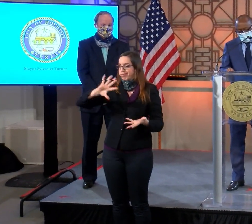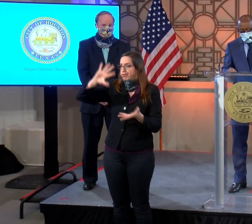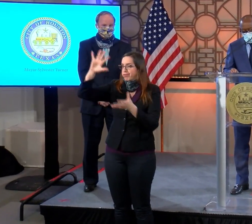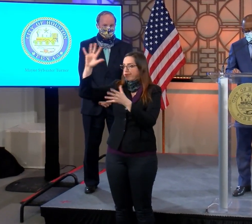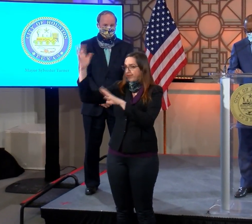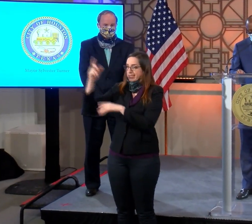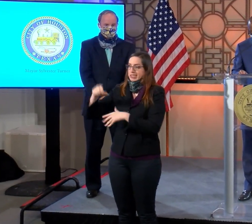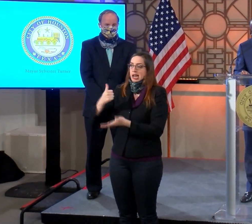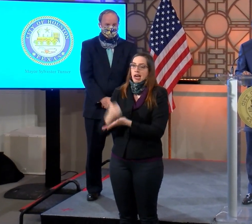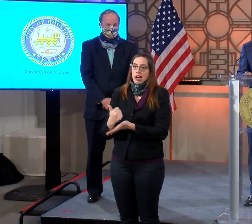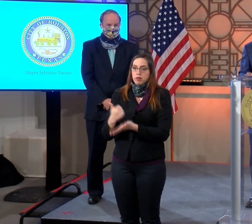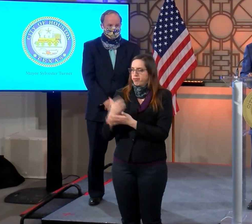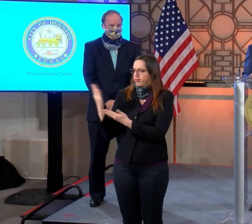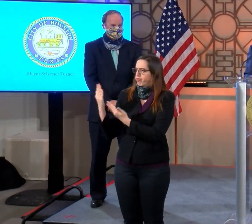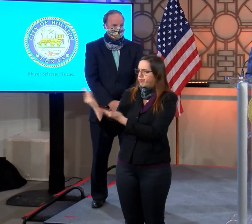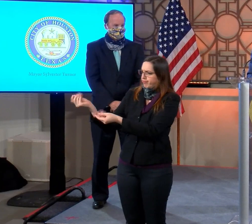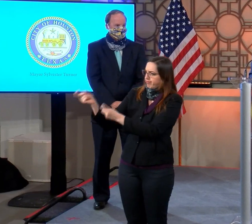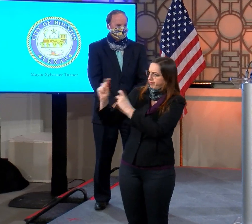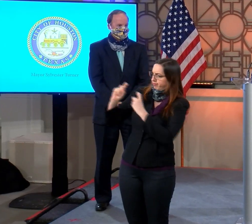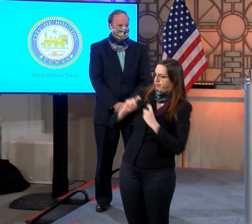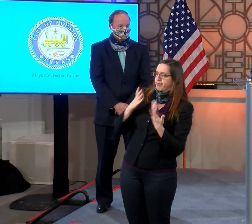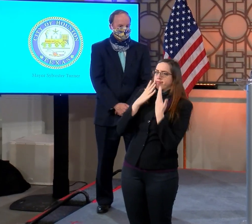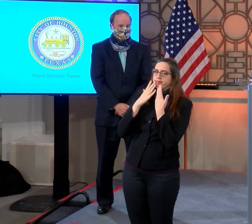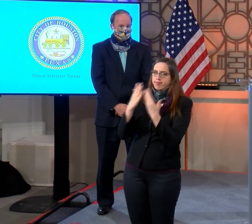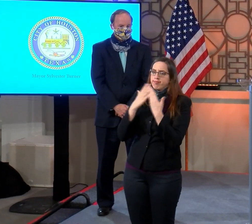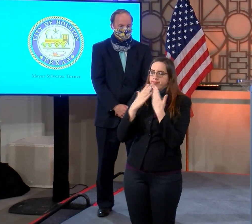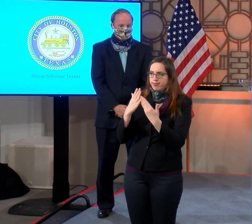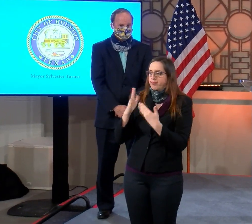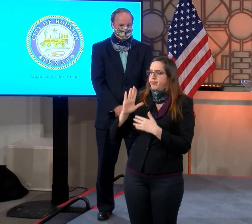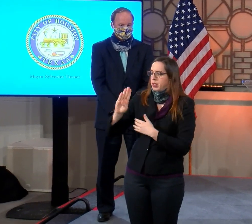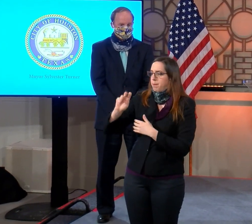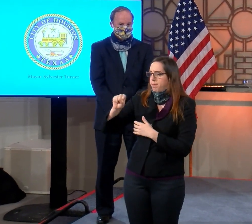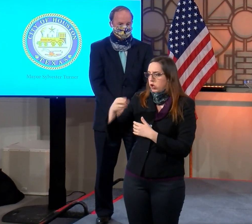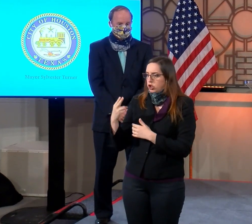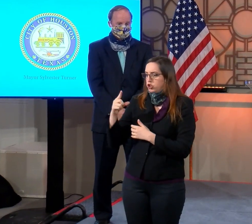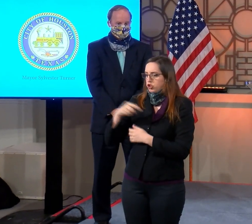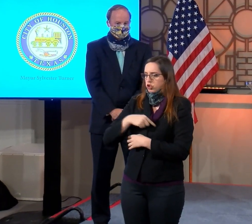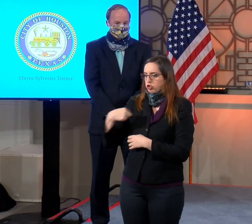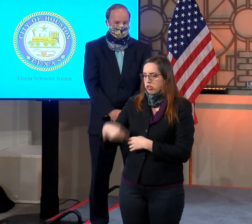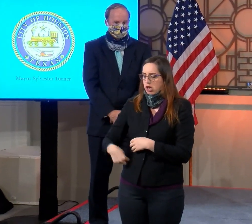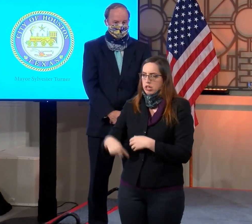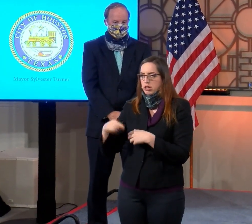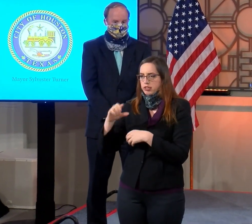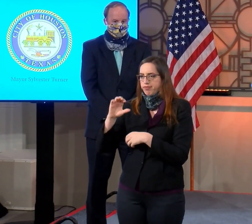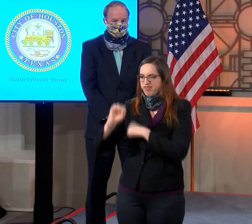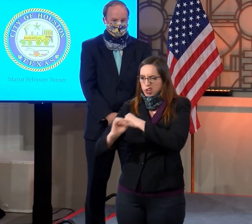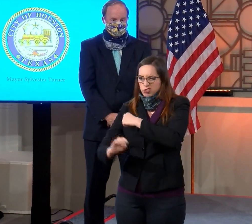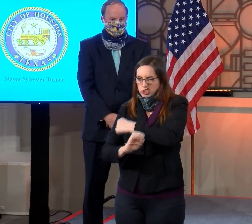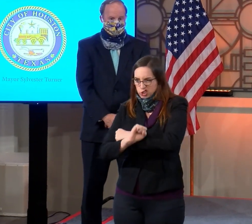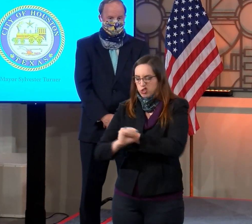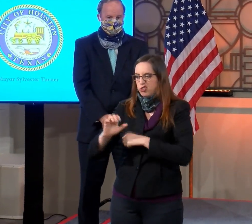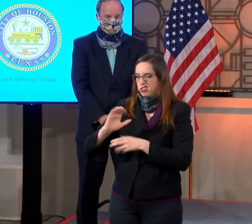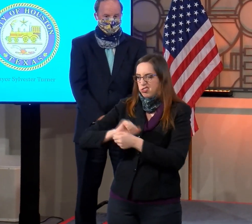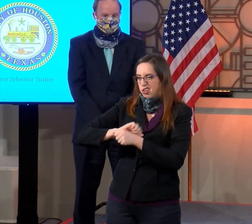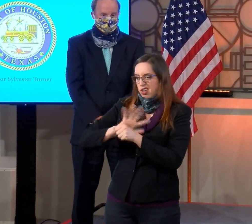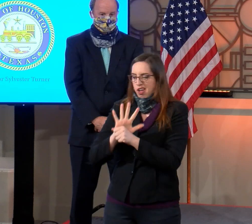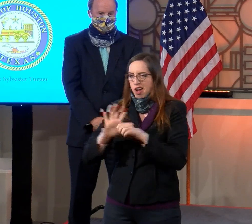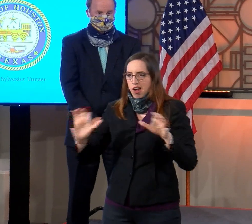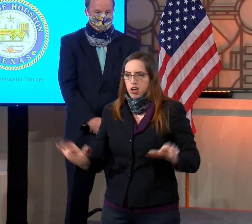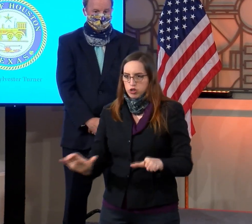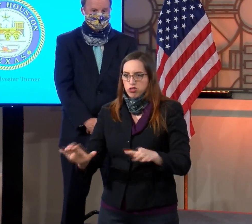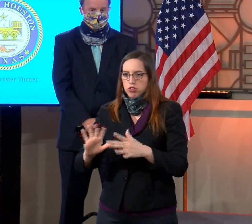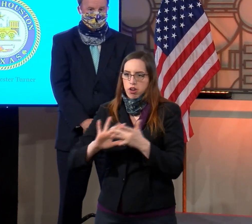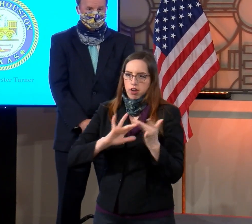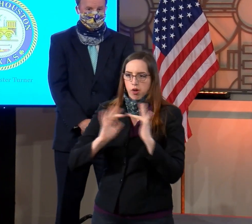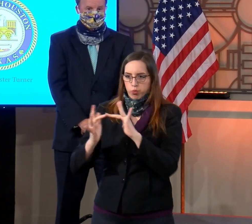crisis. We are thankful and grateful to the Bush-China Foundation's Coronavirus Action Network partners